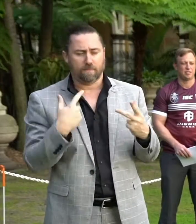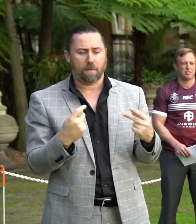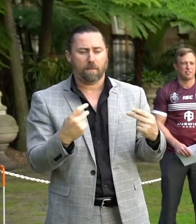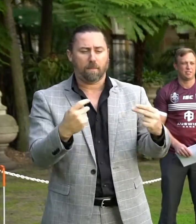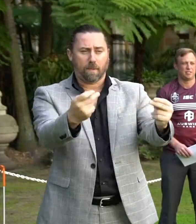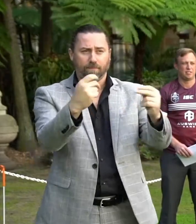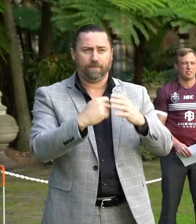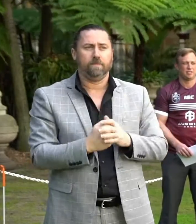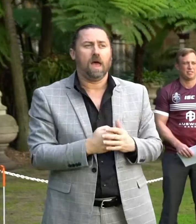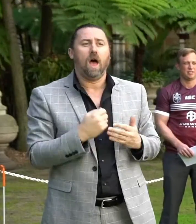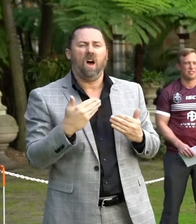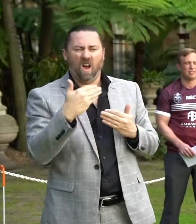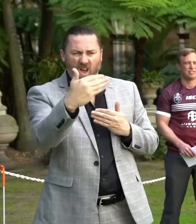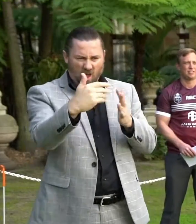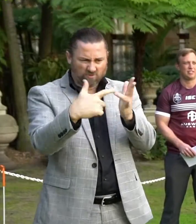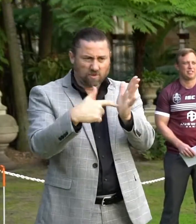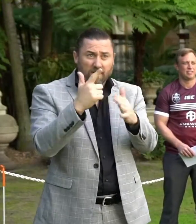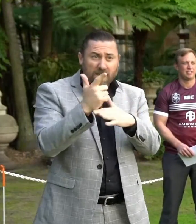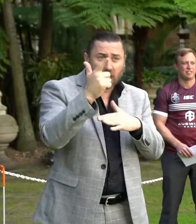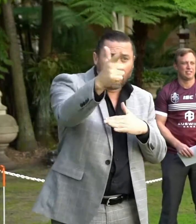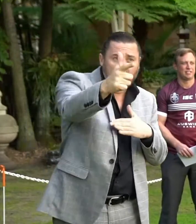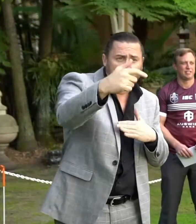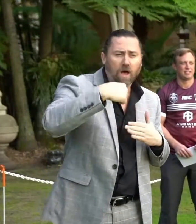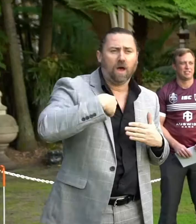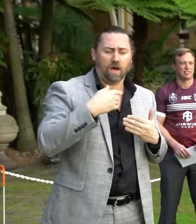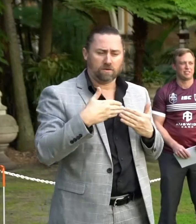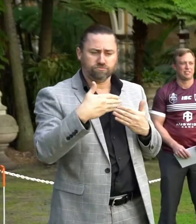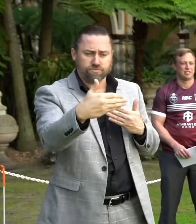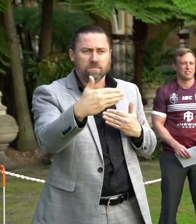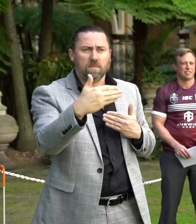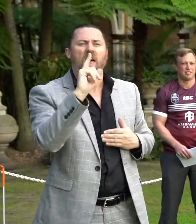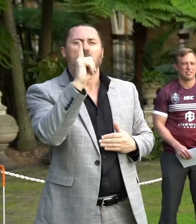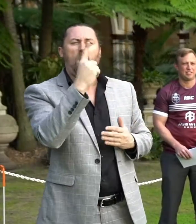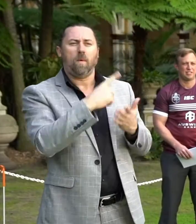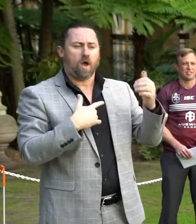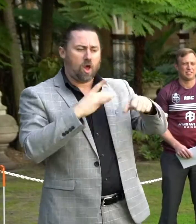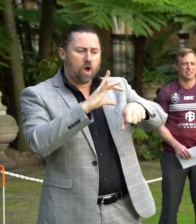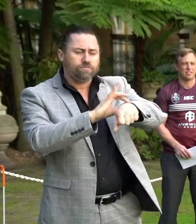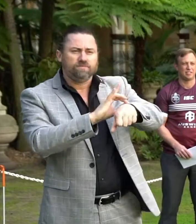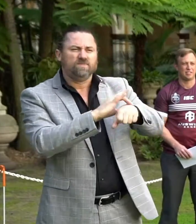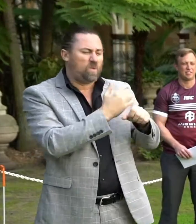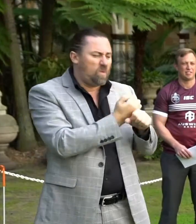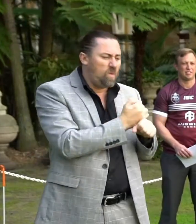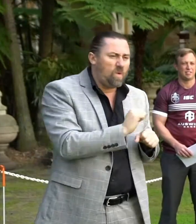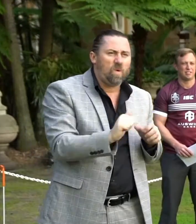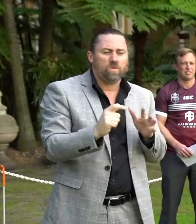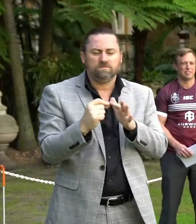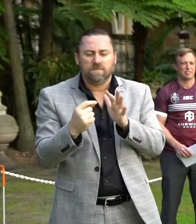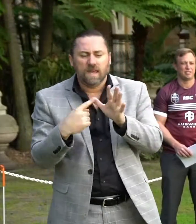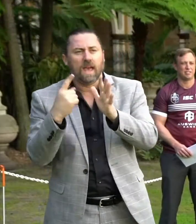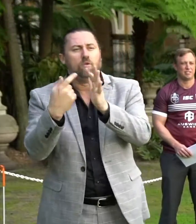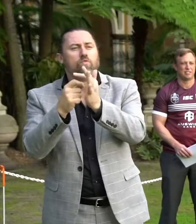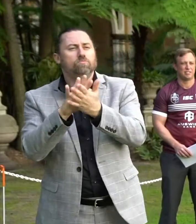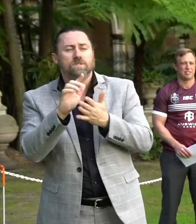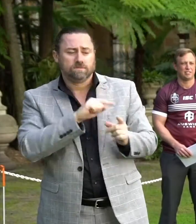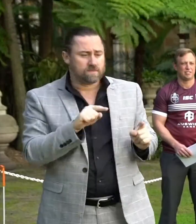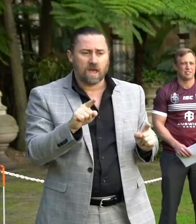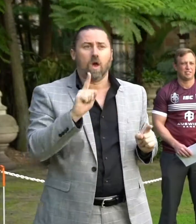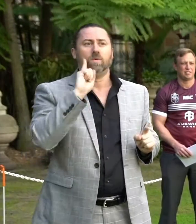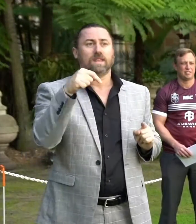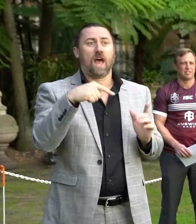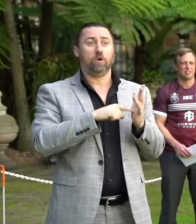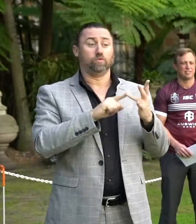going to do is move beyond our hospital hubs and our outreach clinics to community-based